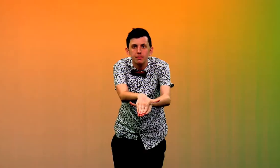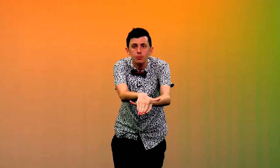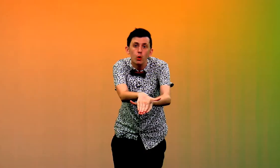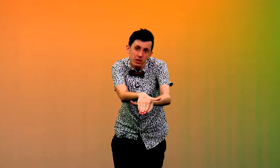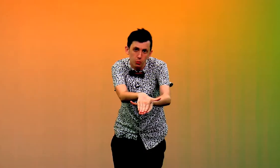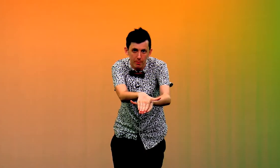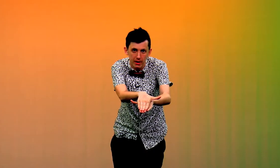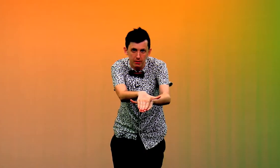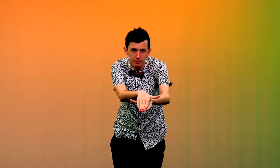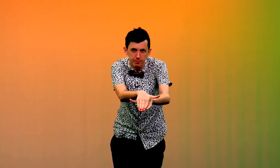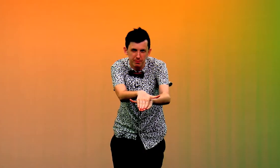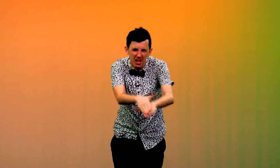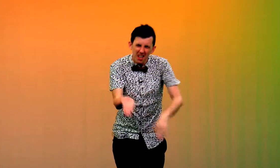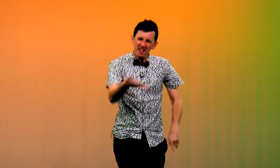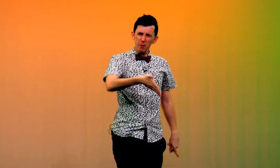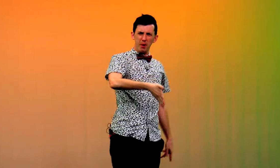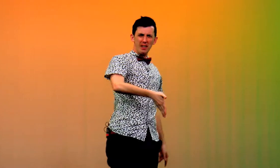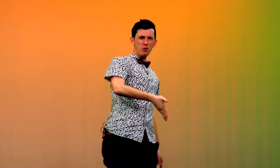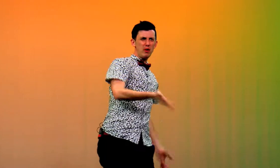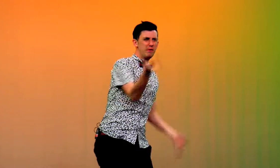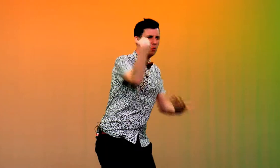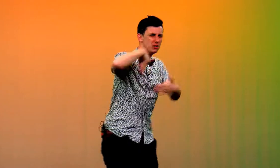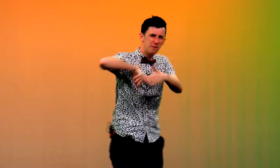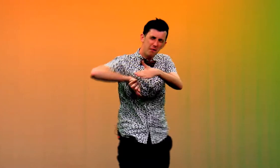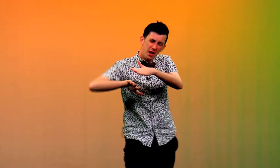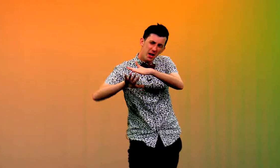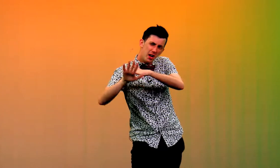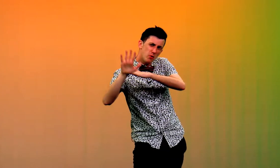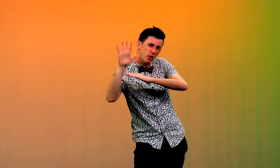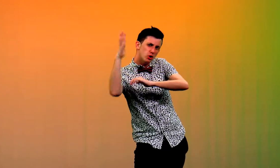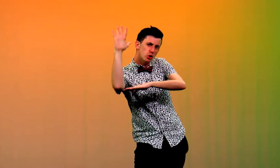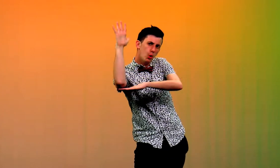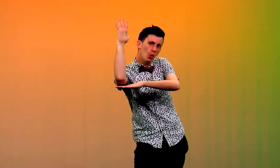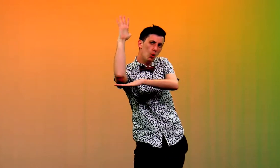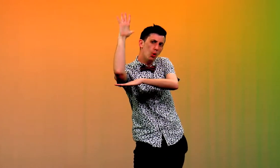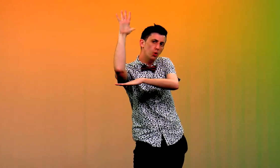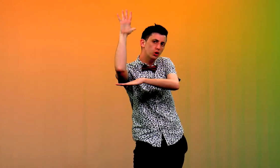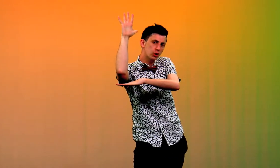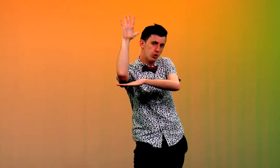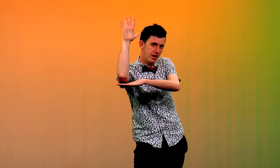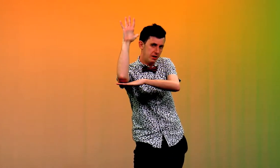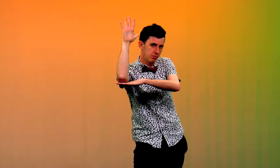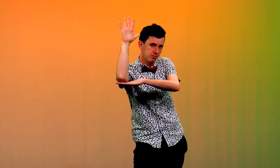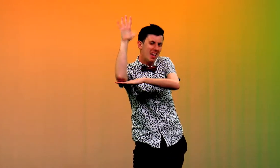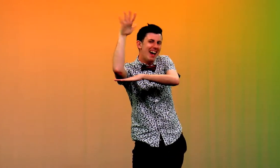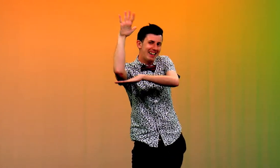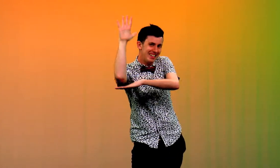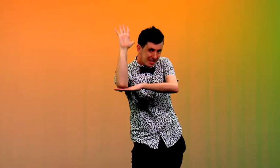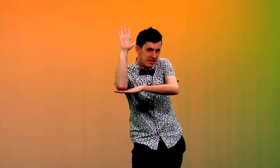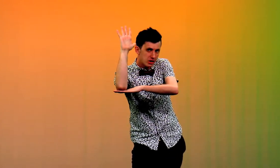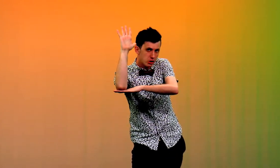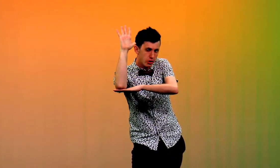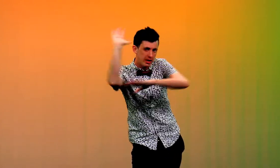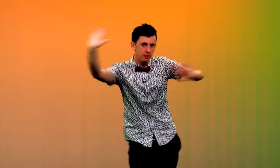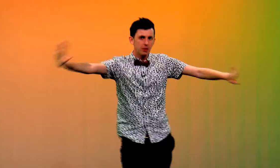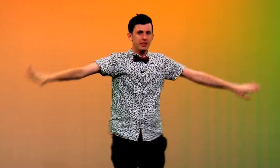were swimming. Now by the river was a very tall tree, and in this tree there